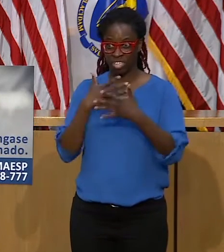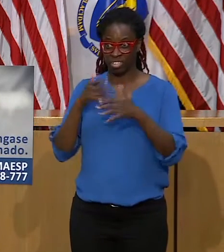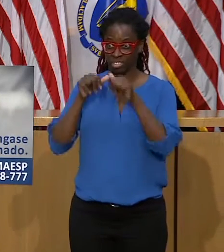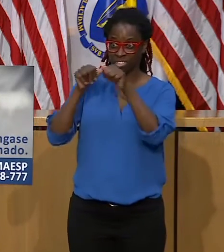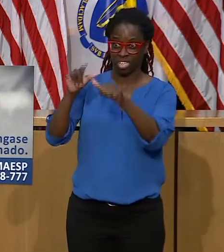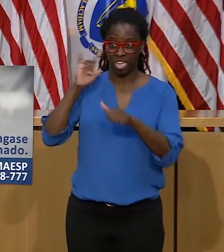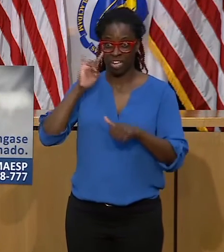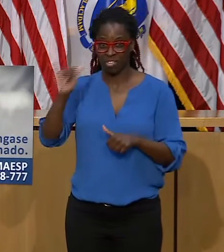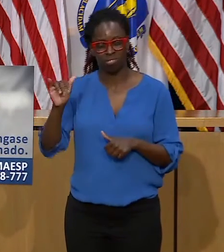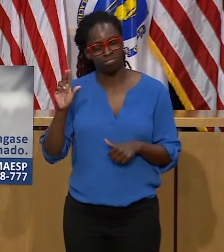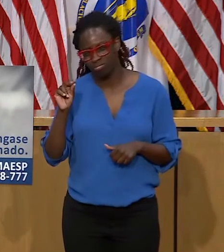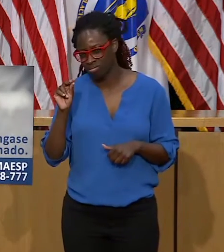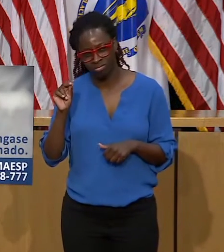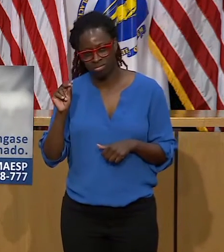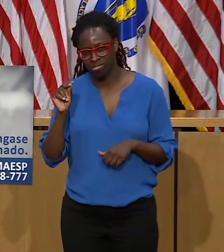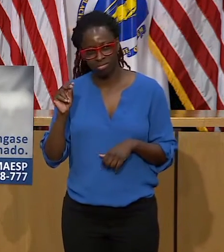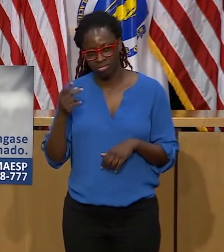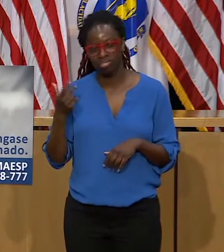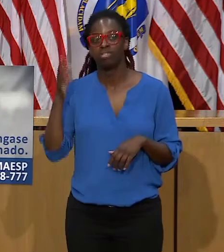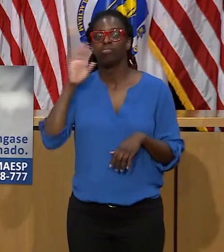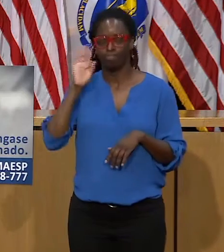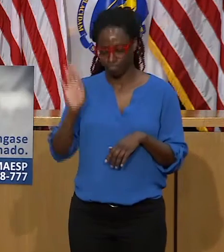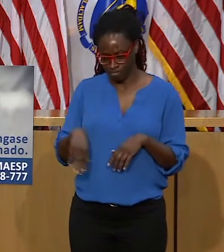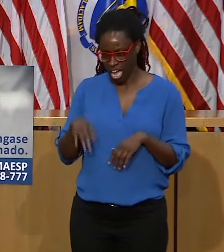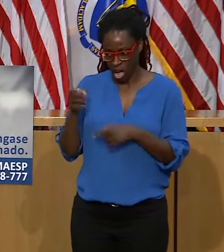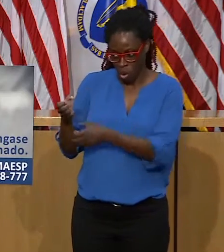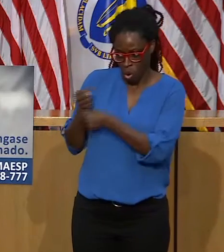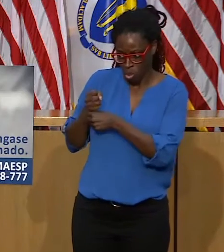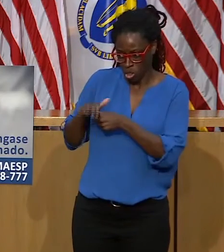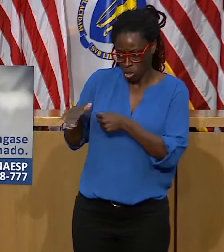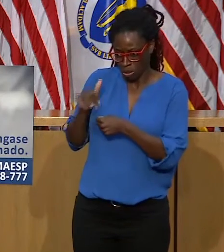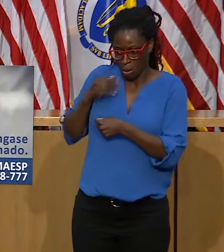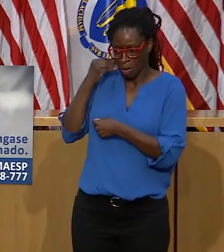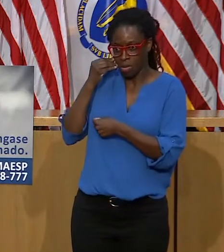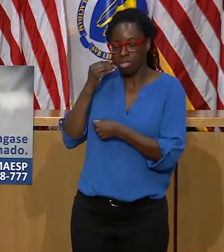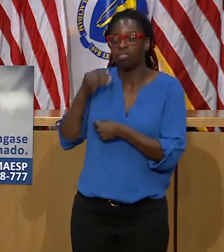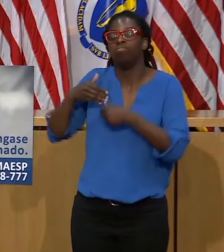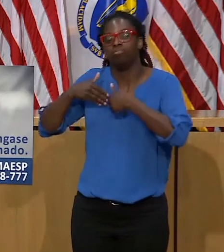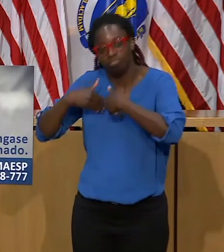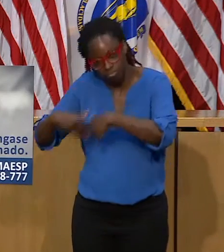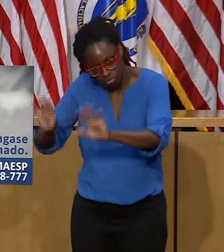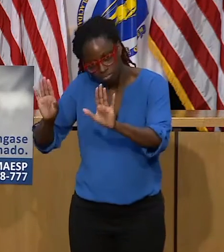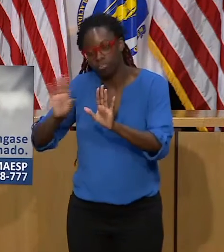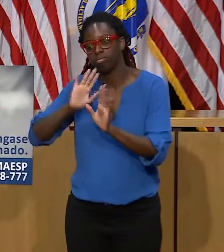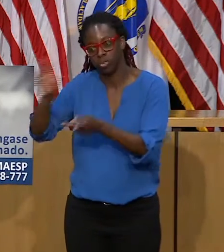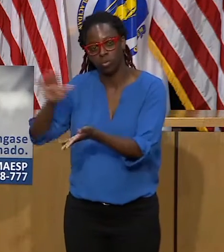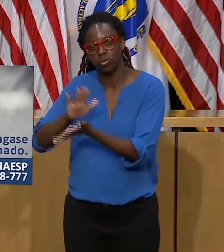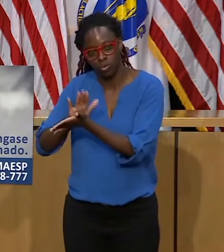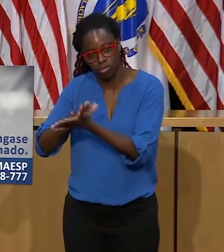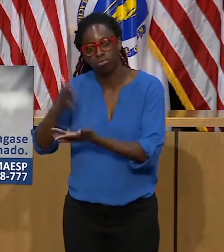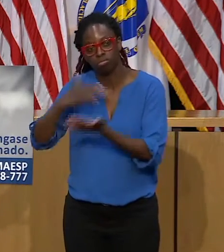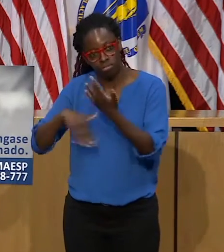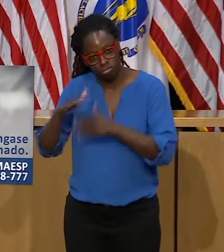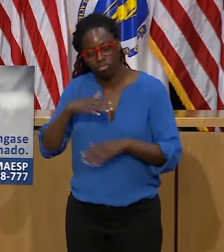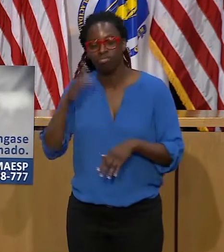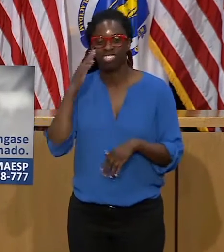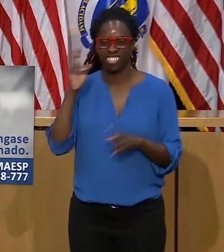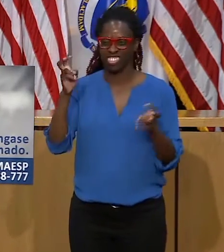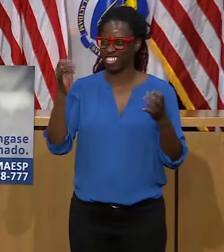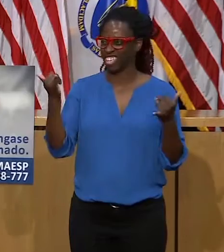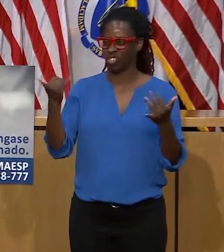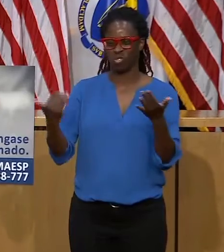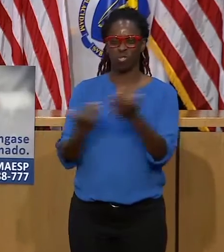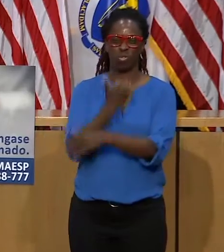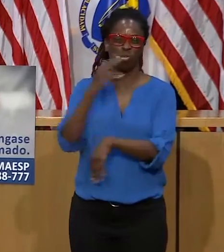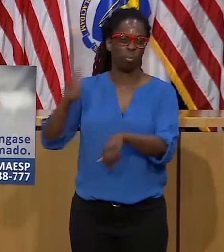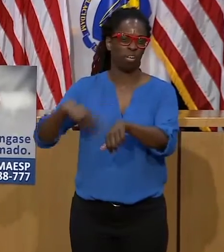to continue our life and living, adapting ourselves to the new normal. Thank you. Now I would like to